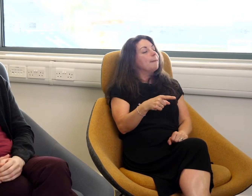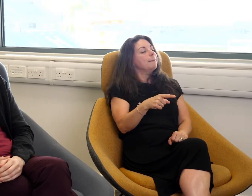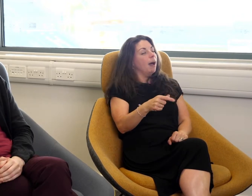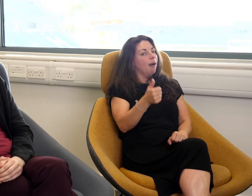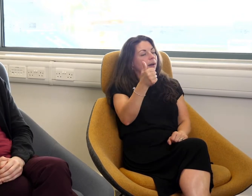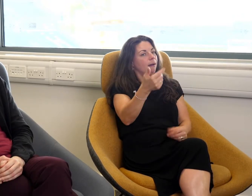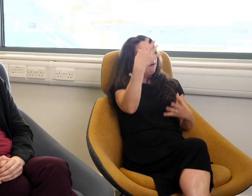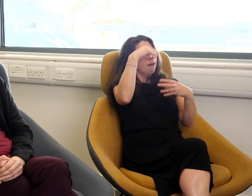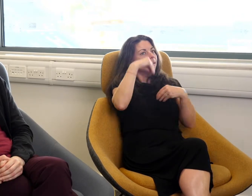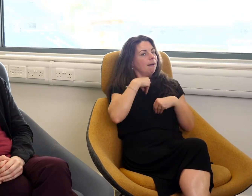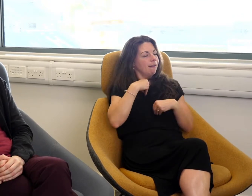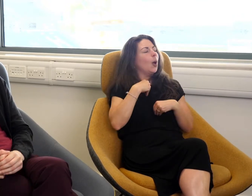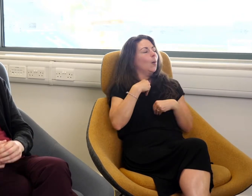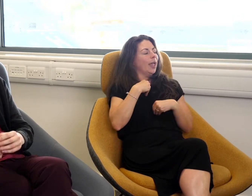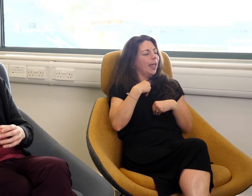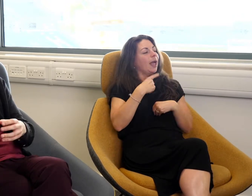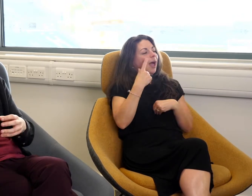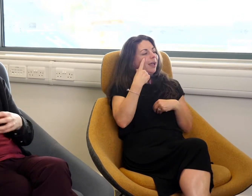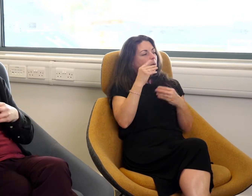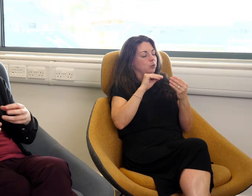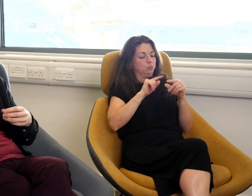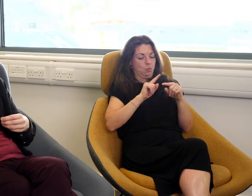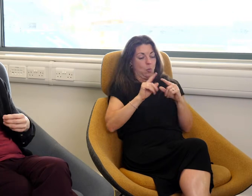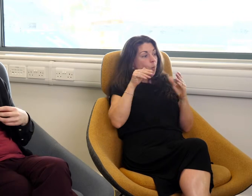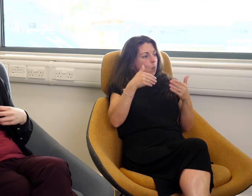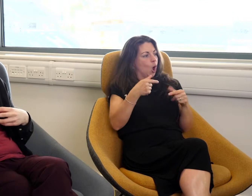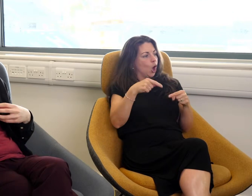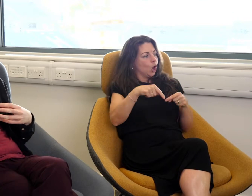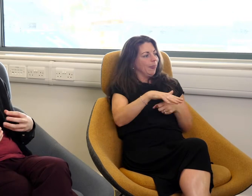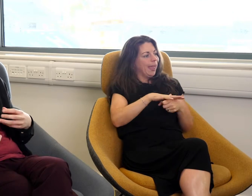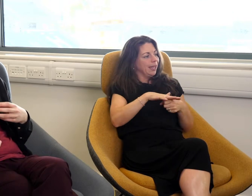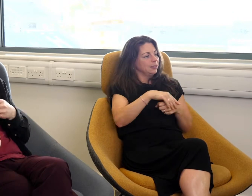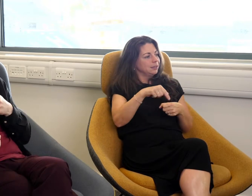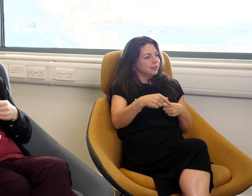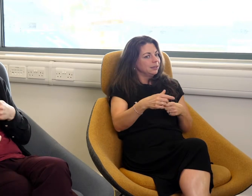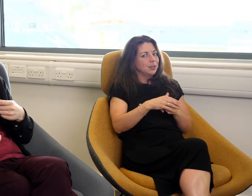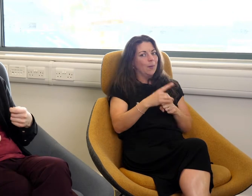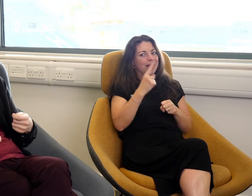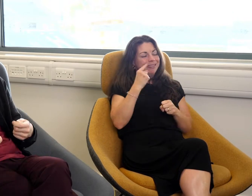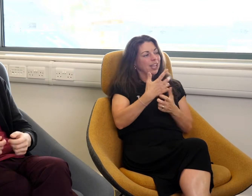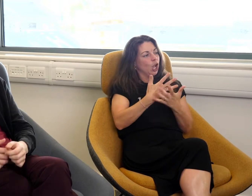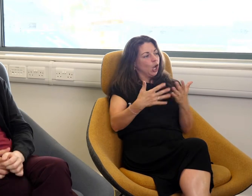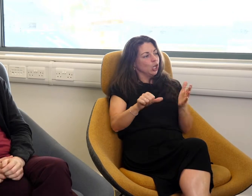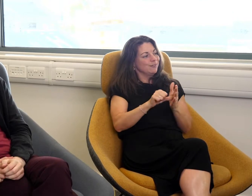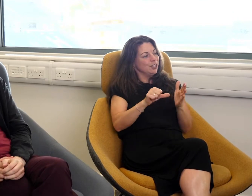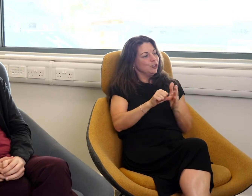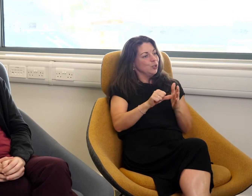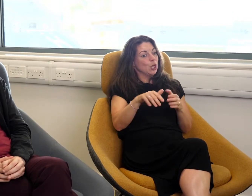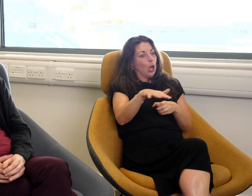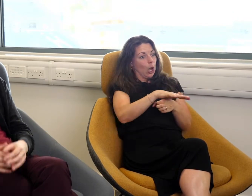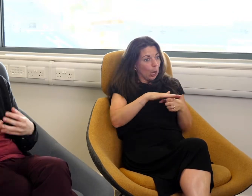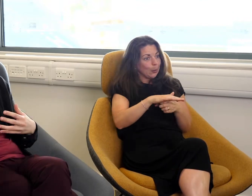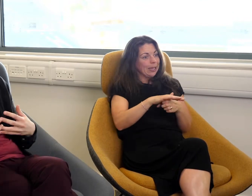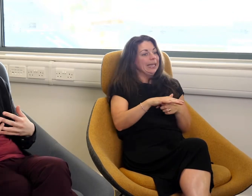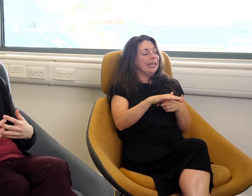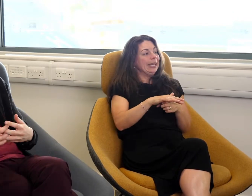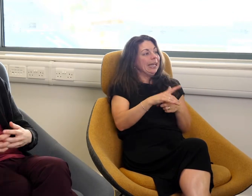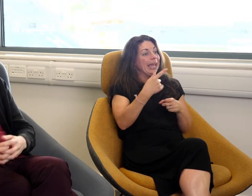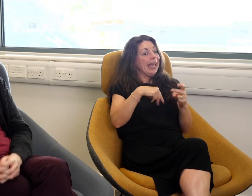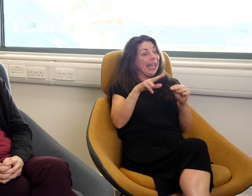work on. So it's a lot of those sorts of issues that I feel locally we can start to get some work done on if I start to know about them, and I'm very